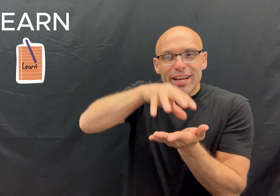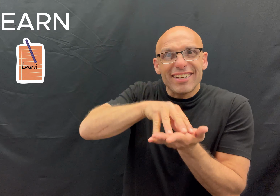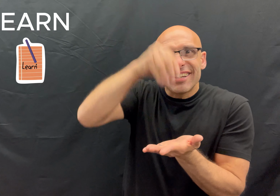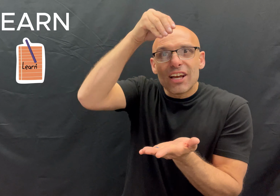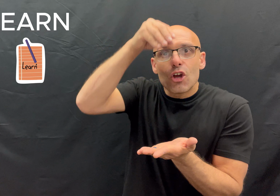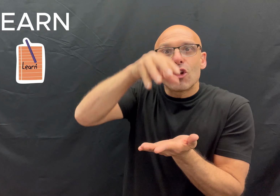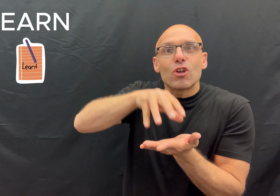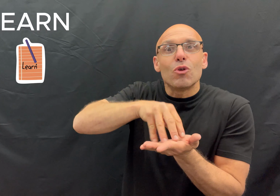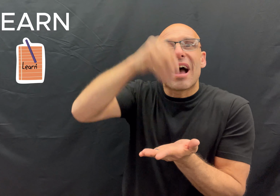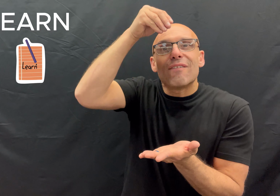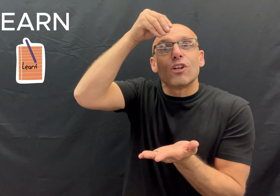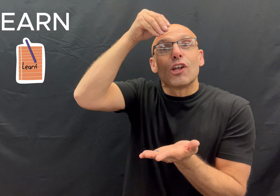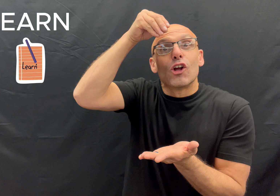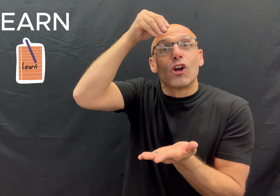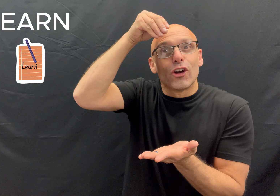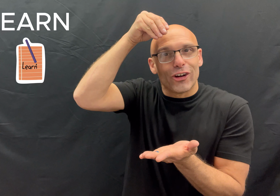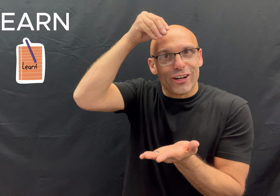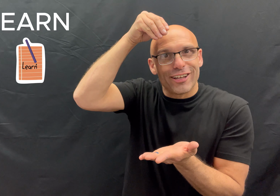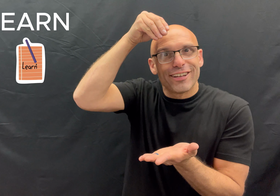brain, you have learn.